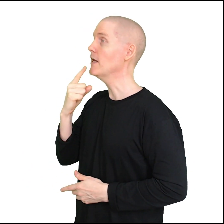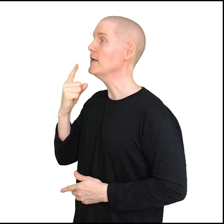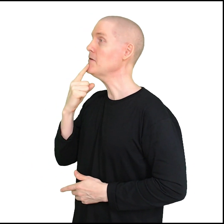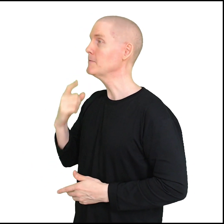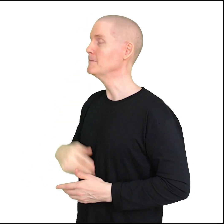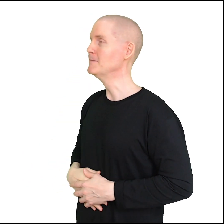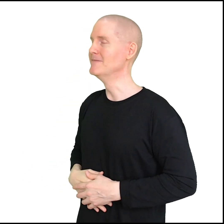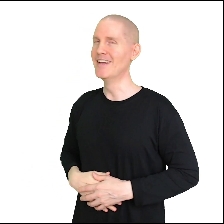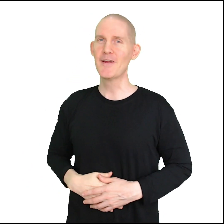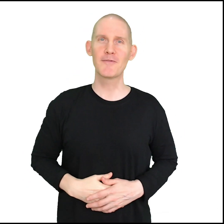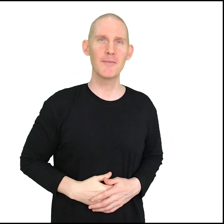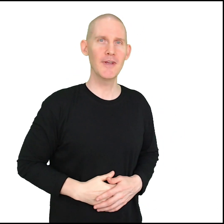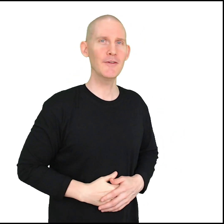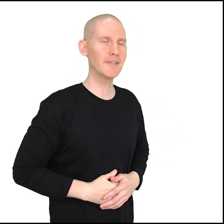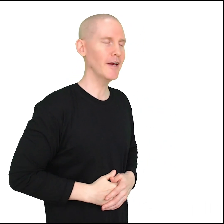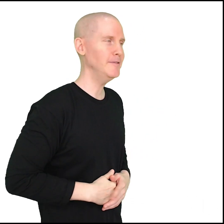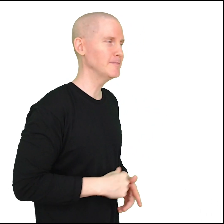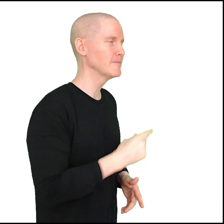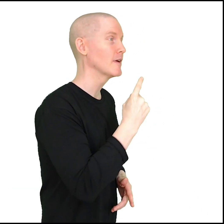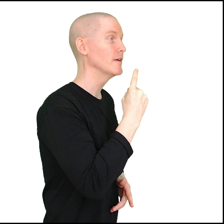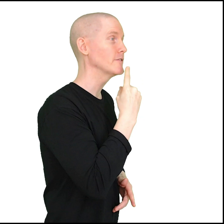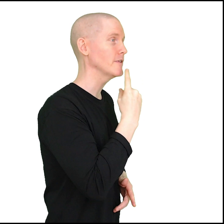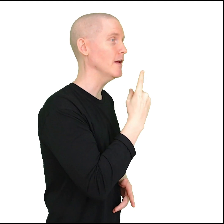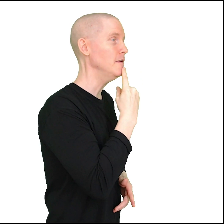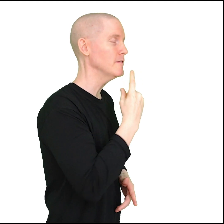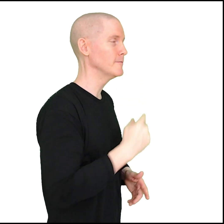Say. From the other side. Say.